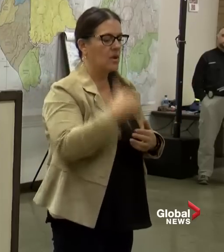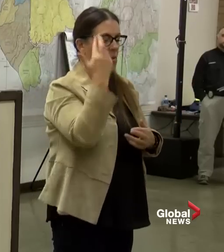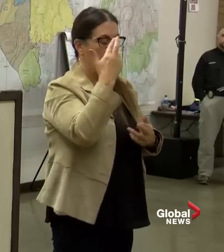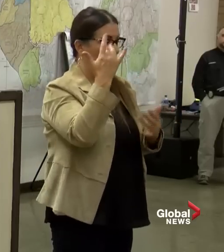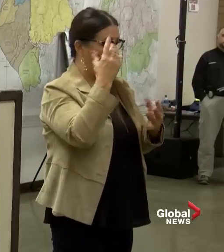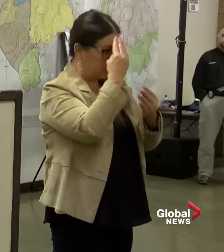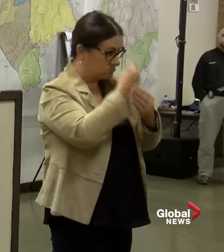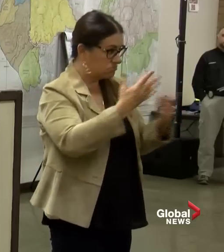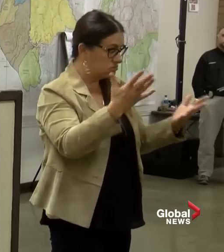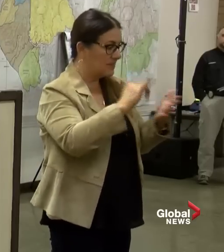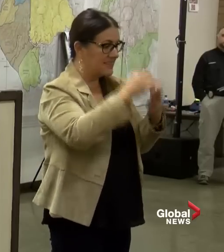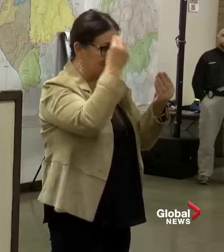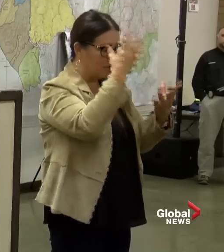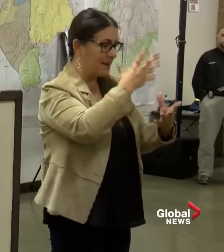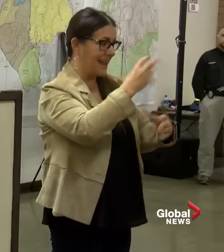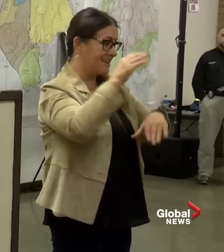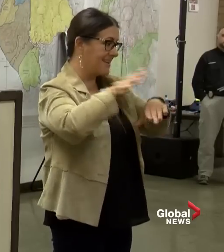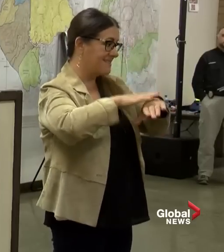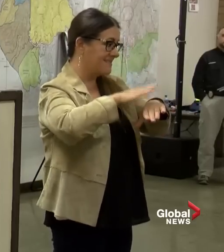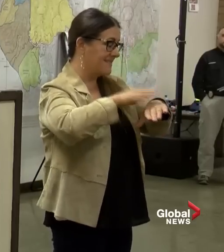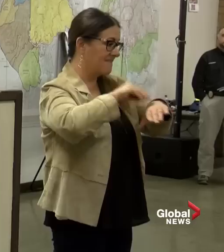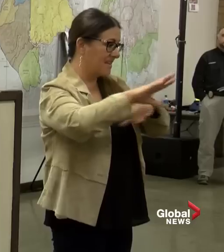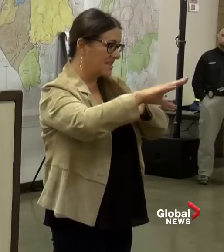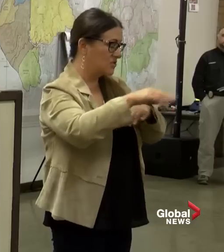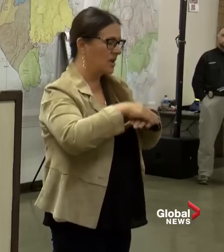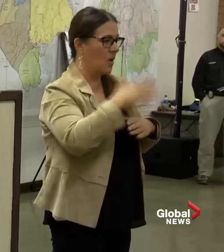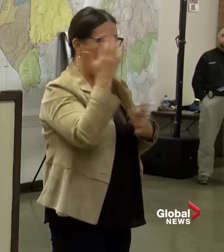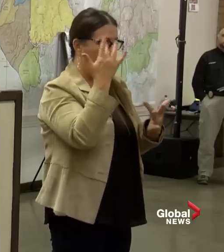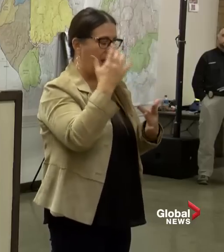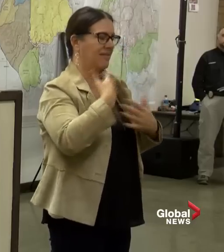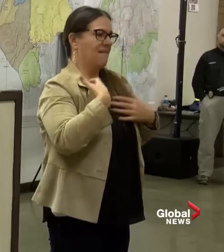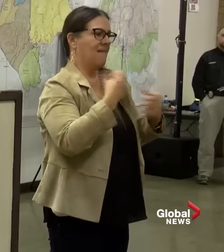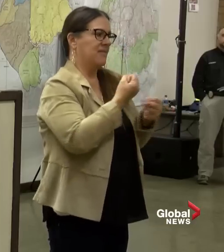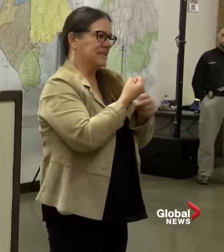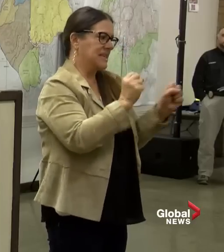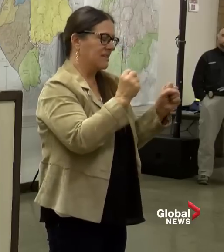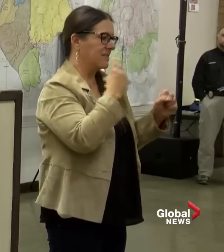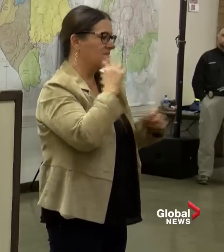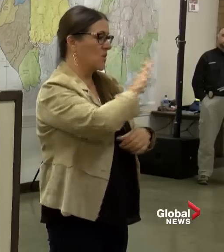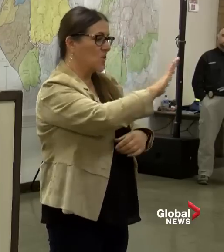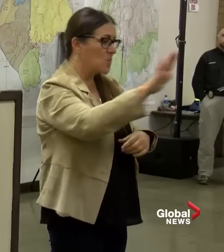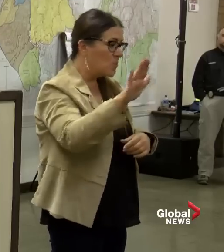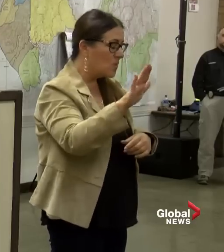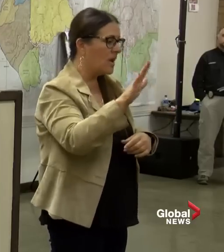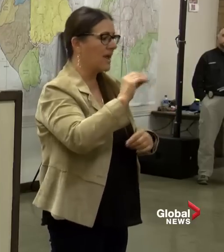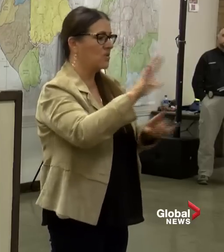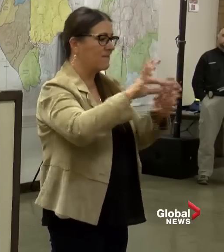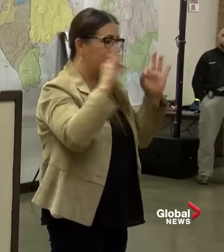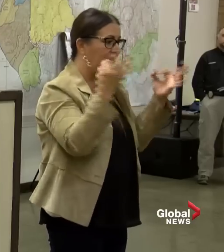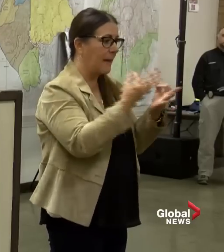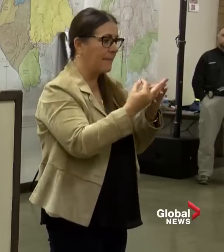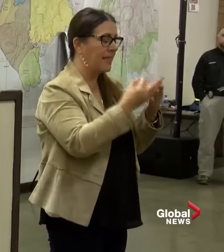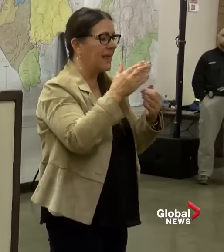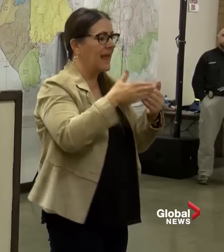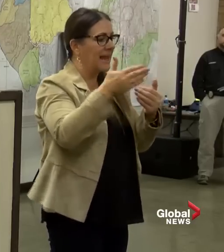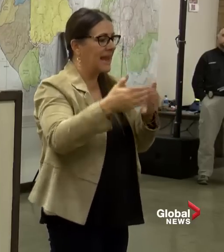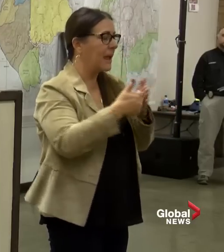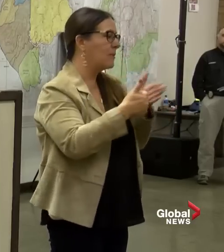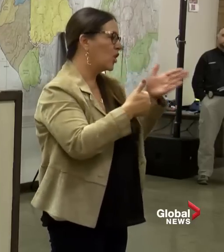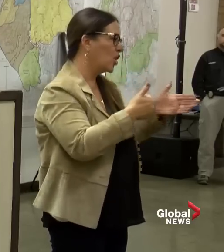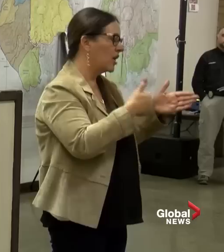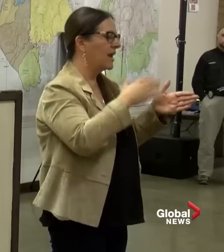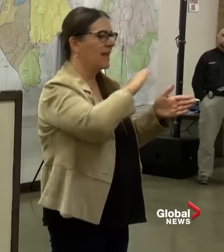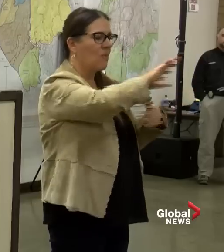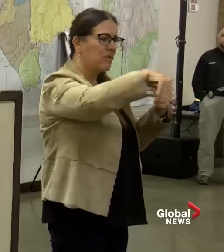information and release this advisory because the health and safety of you, your family, and your neighbors and your